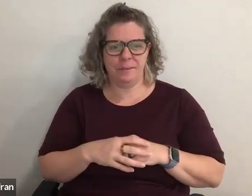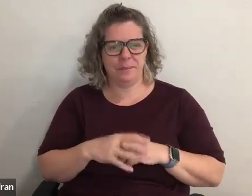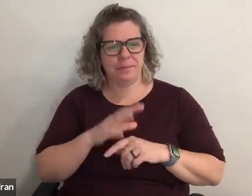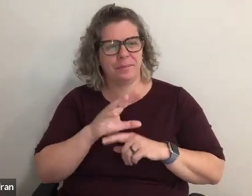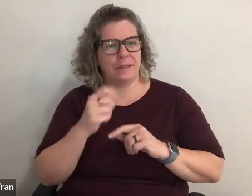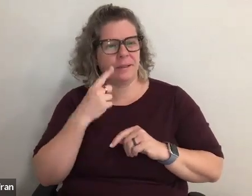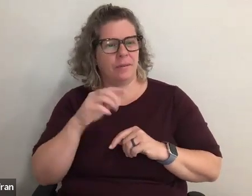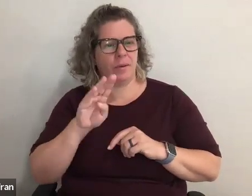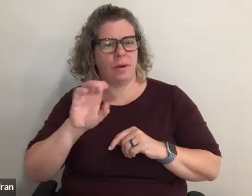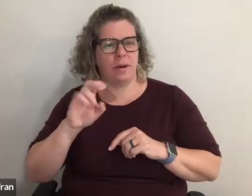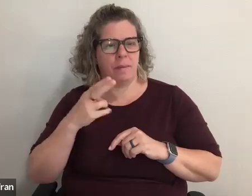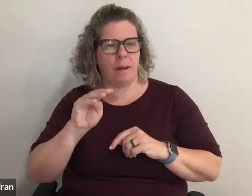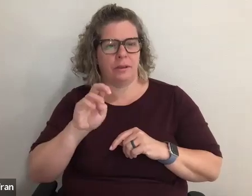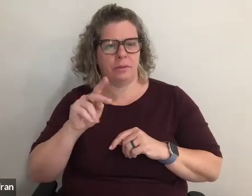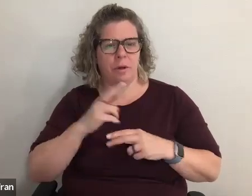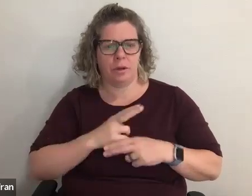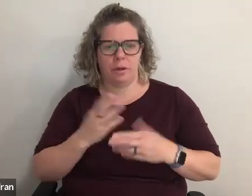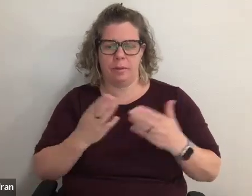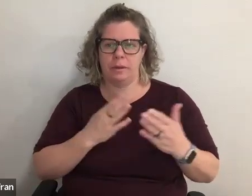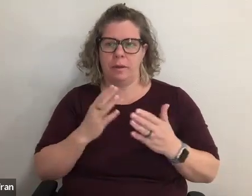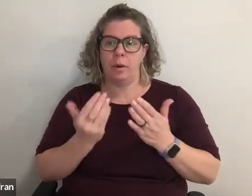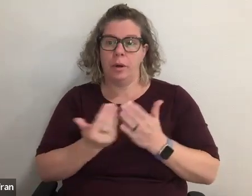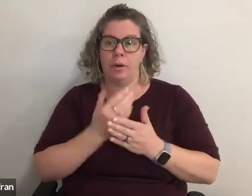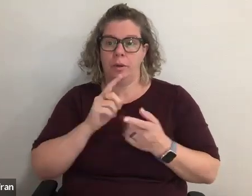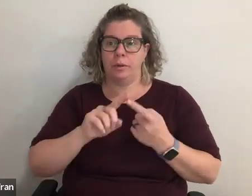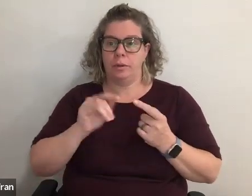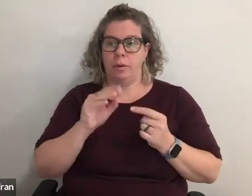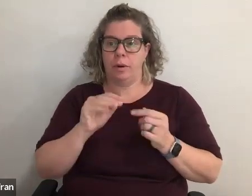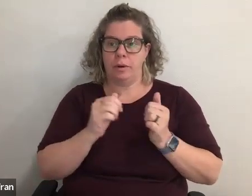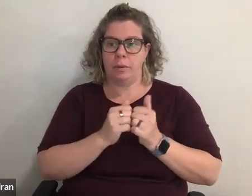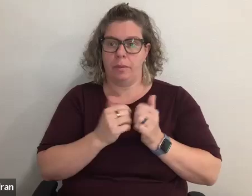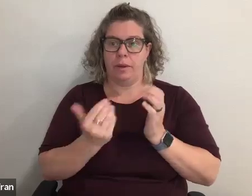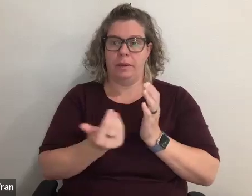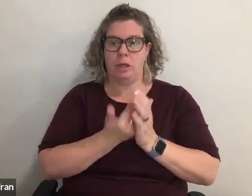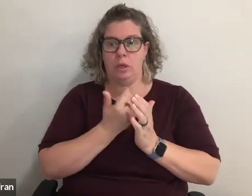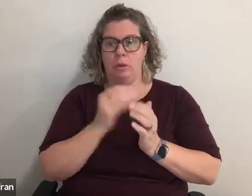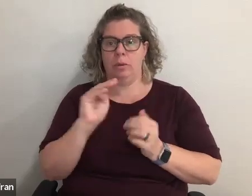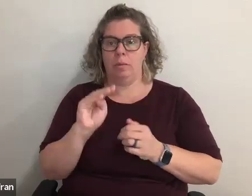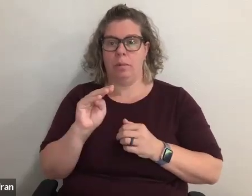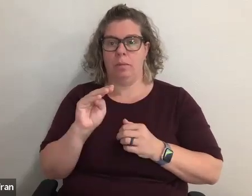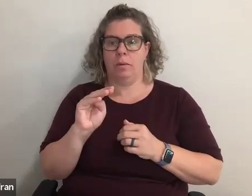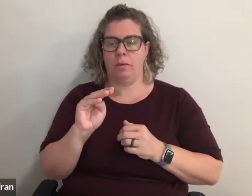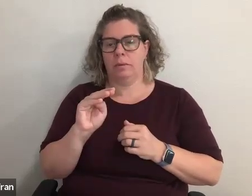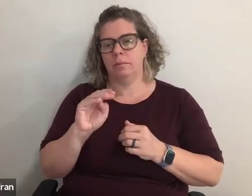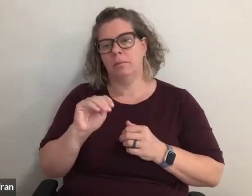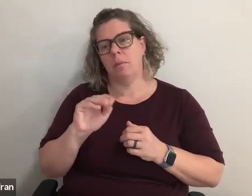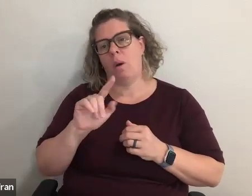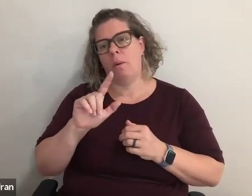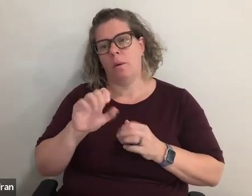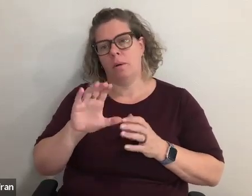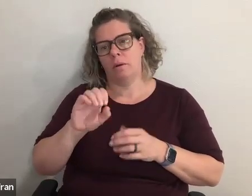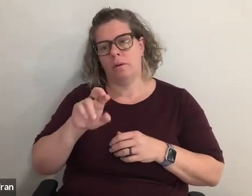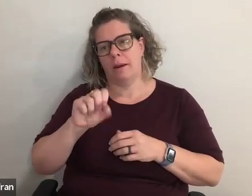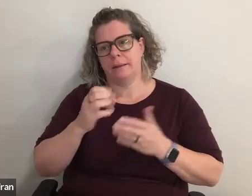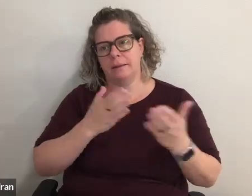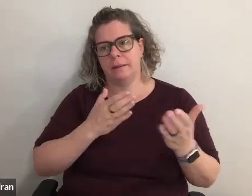Awesome. And so for Benchmark Human Services, we are also new to Idaho with this rollout of mobile crisis services July of last year. But